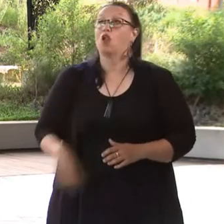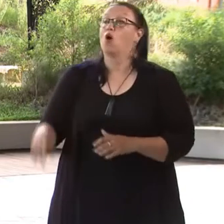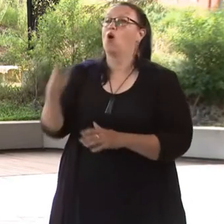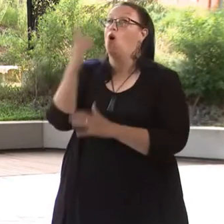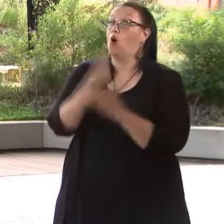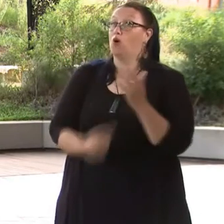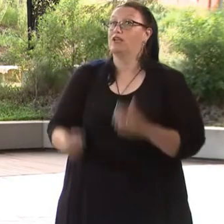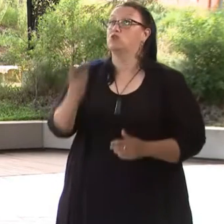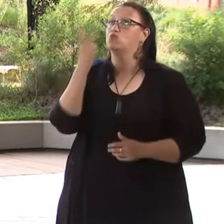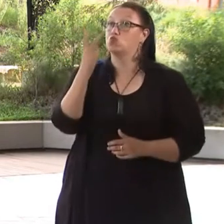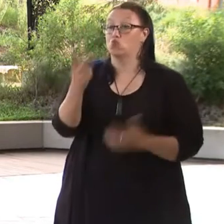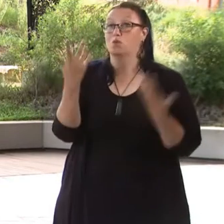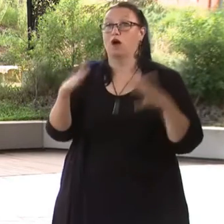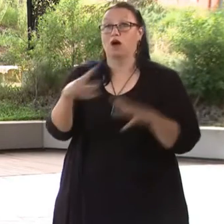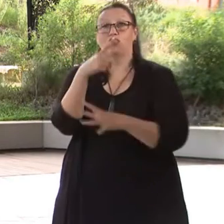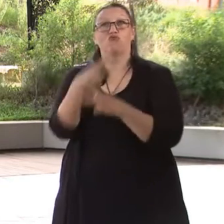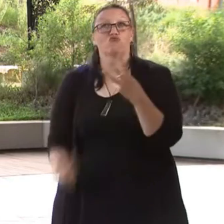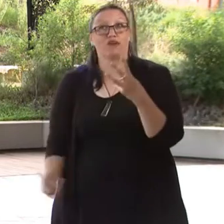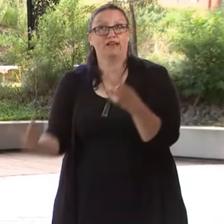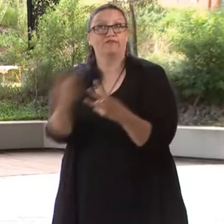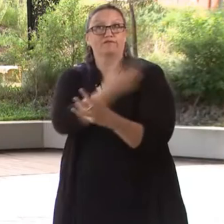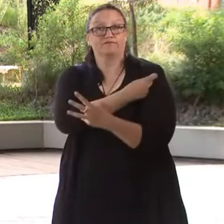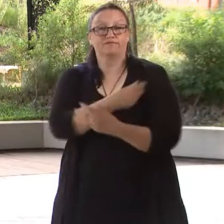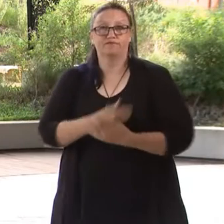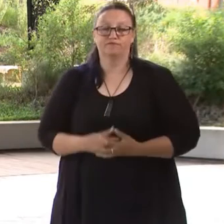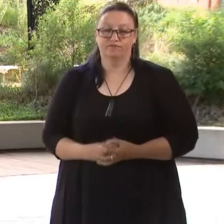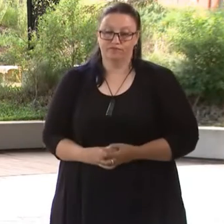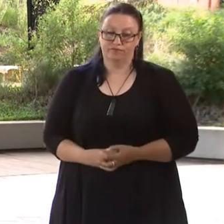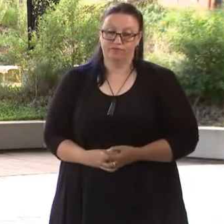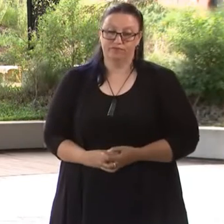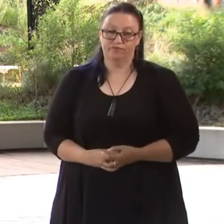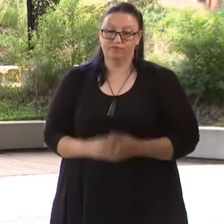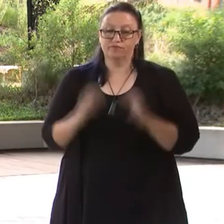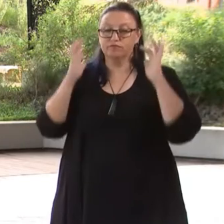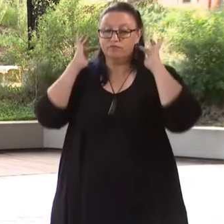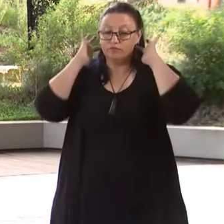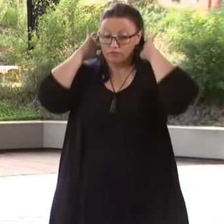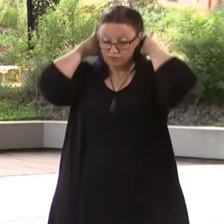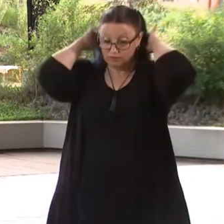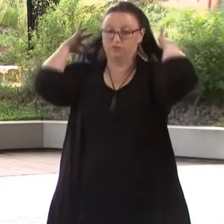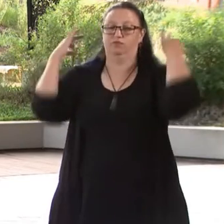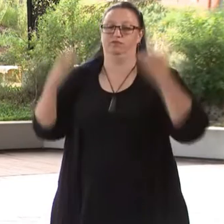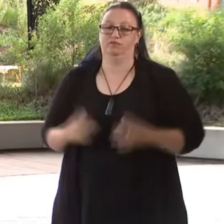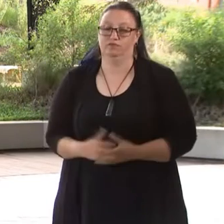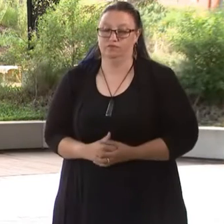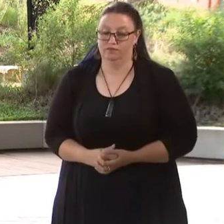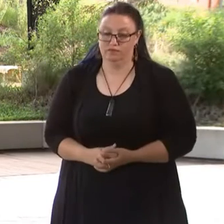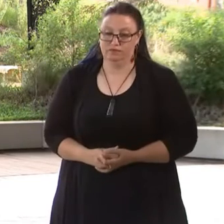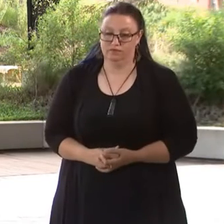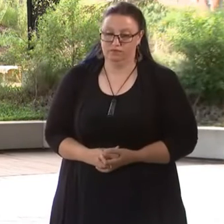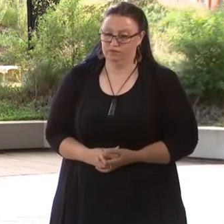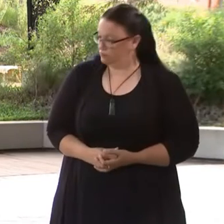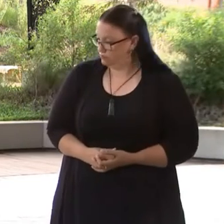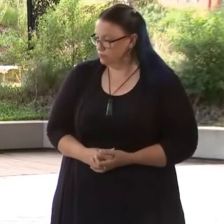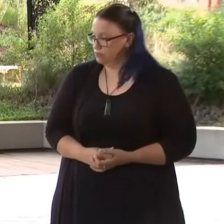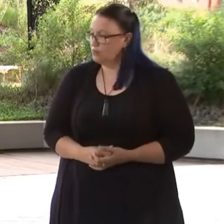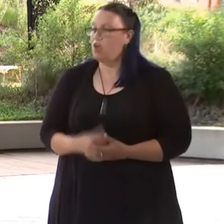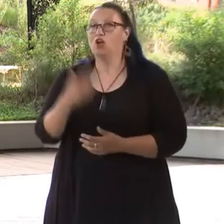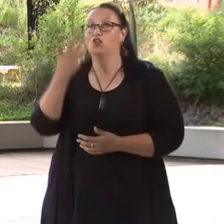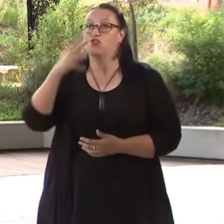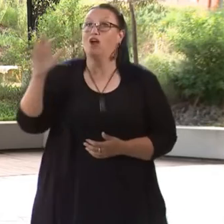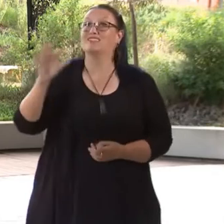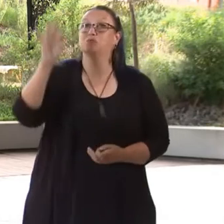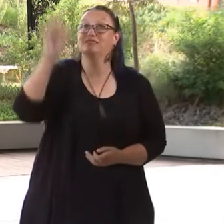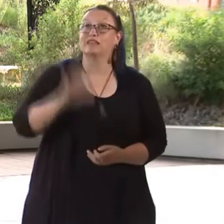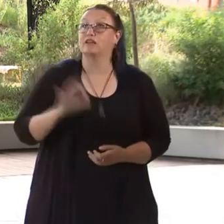had 3 doses. So this illustrates that whilst over 90% of the population in all of the age cohorts have